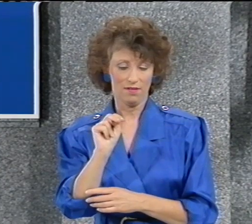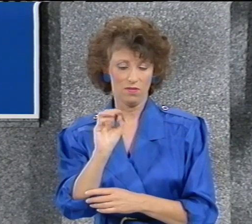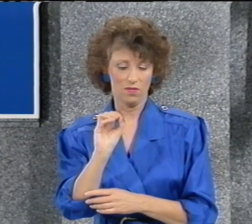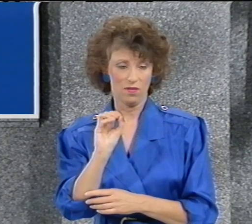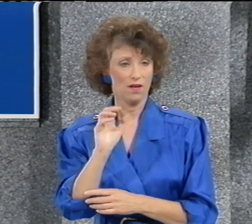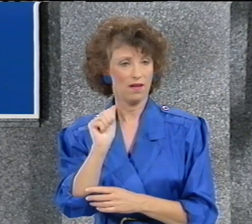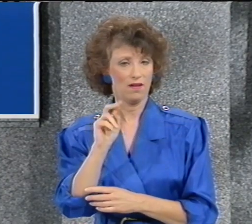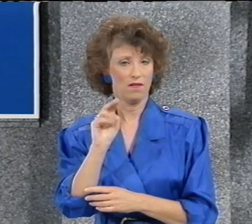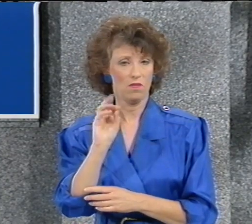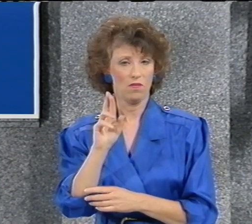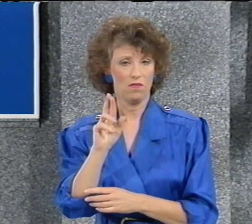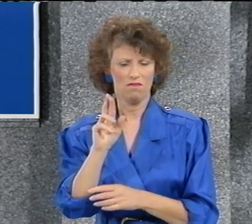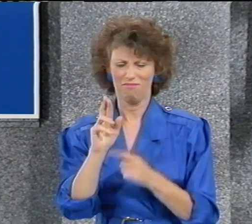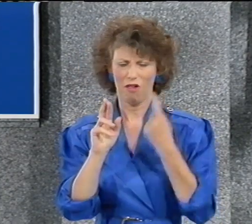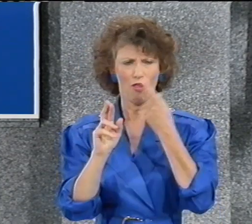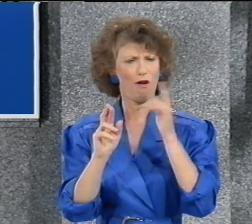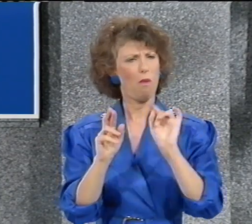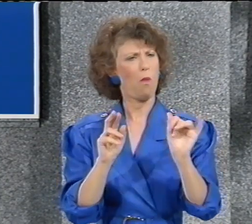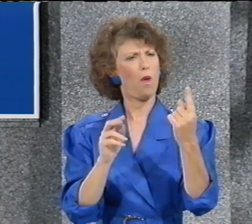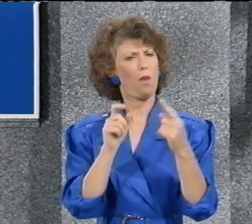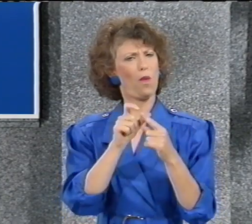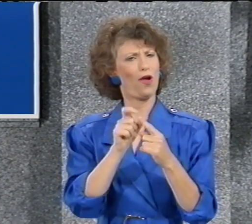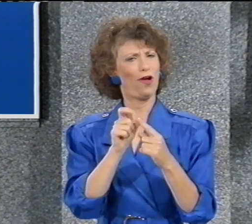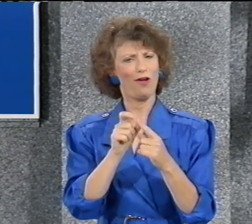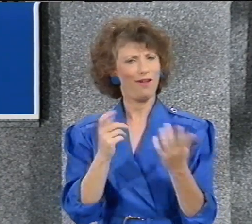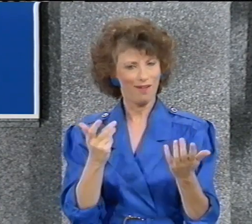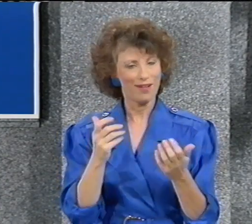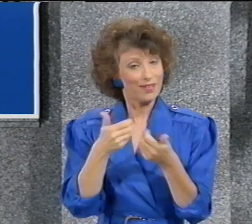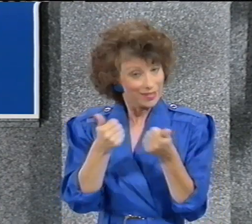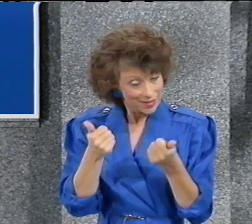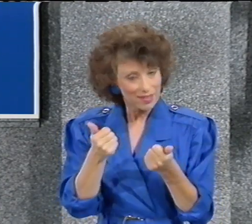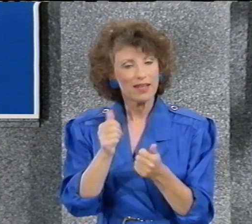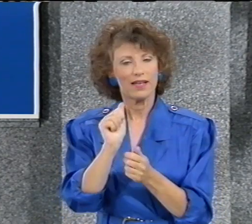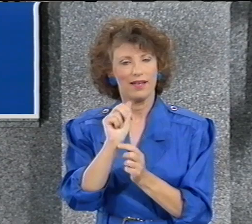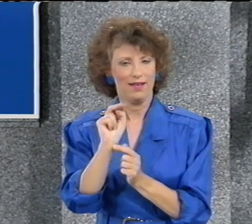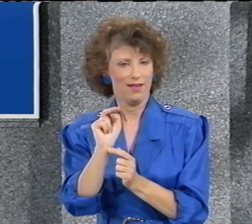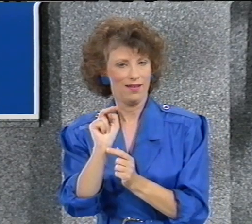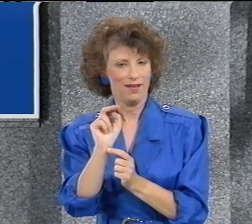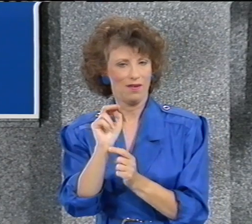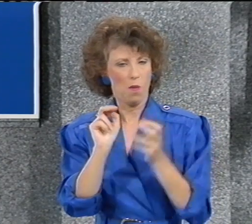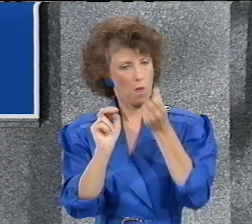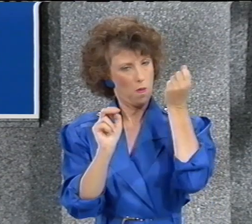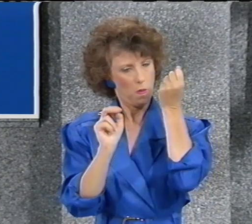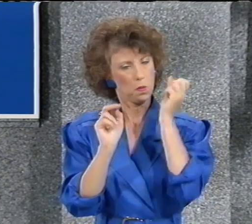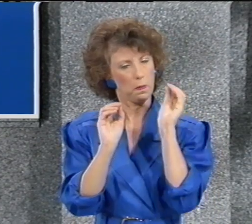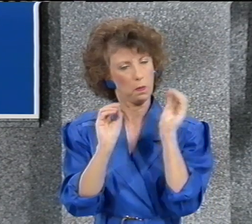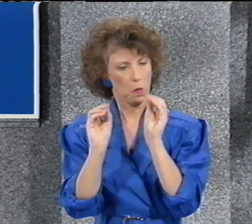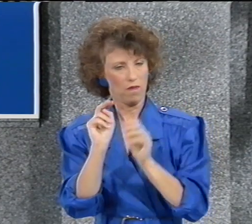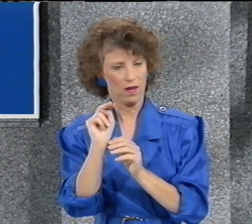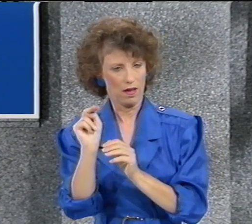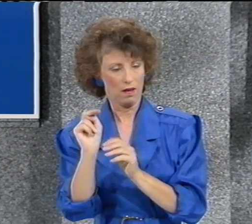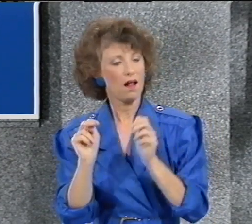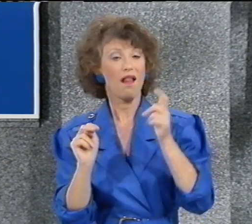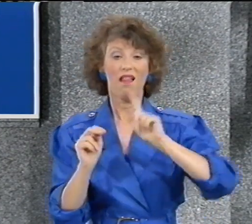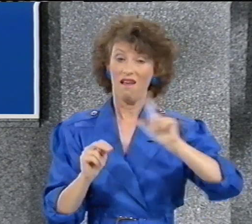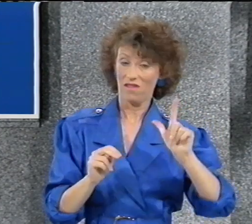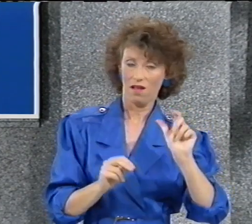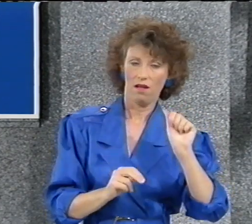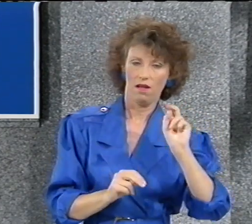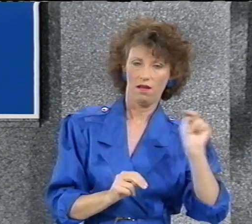The same thing with an orange. It looks like one word. We have to separate it by holding the N a little bit longer or moving